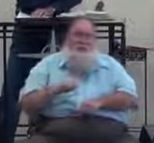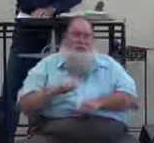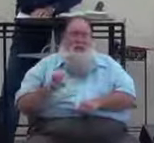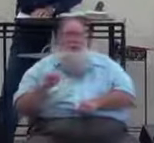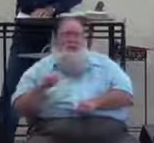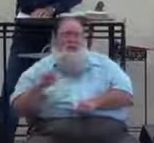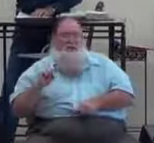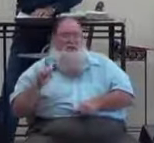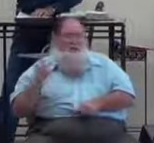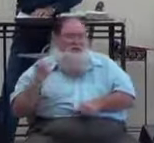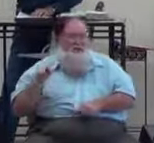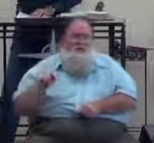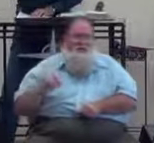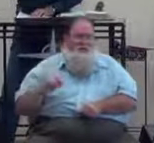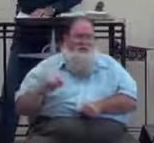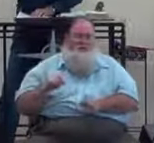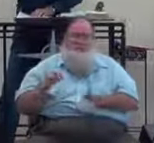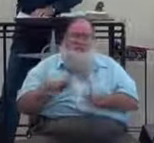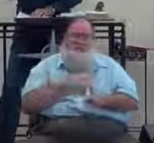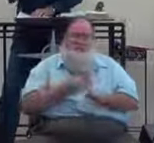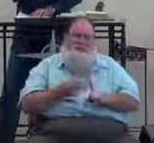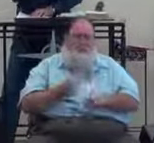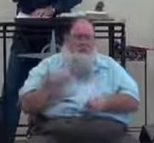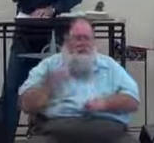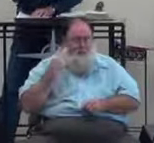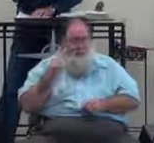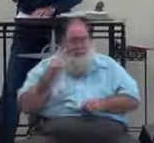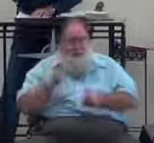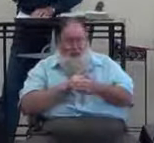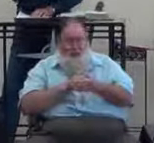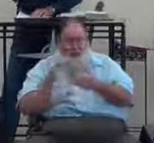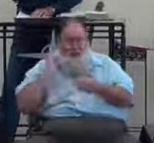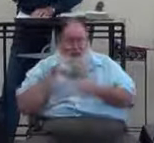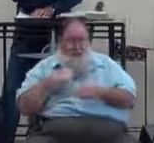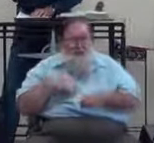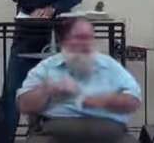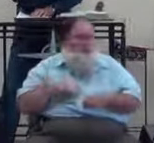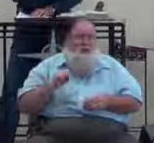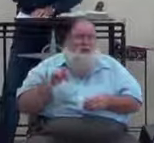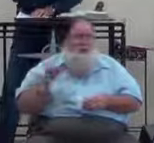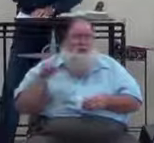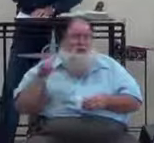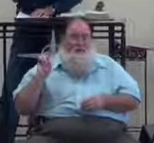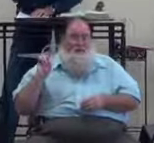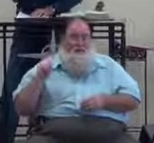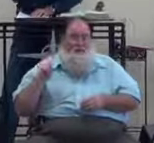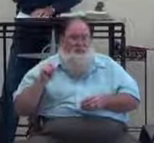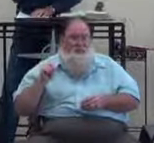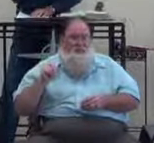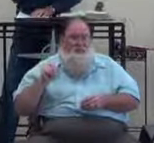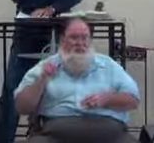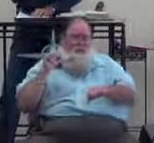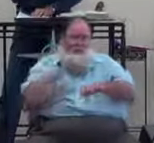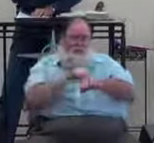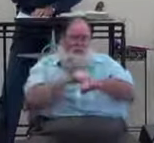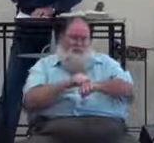read last week where Stephen was stoned to death because of the word, the gospel, the name of Jesus Christ.